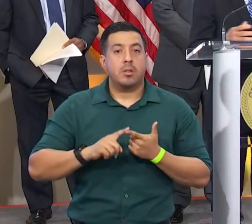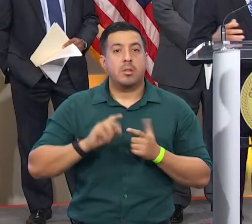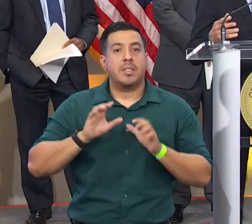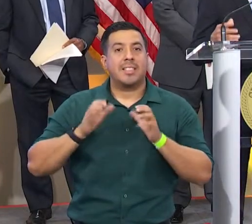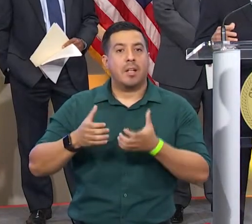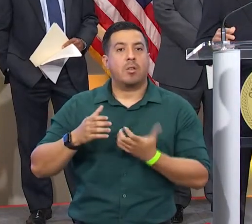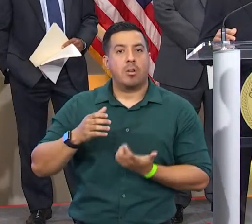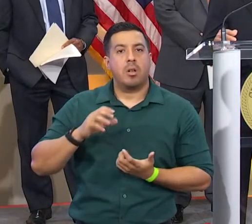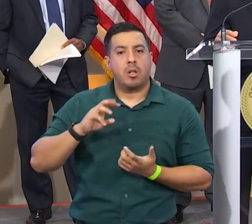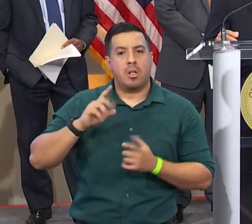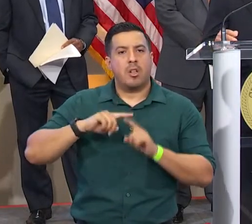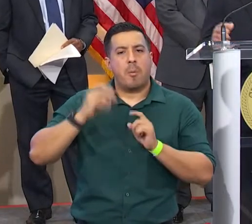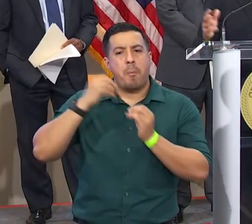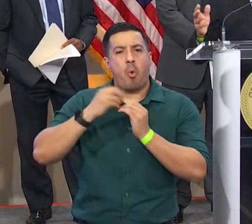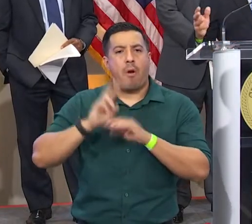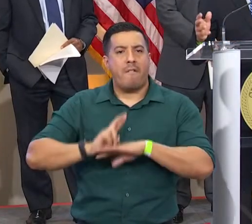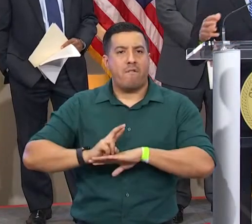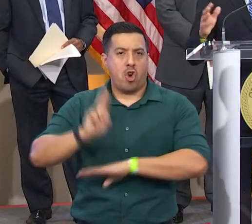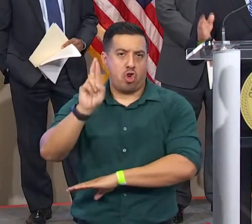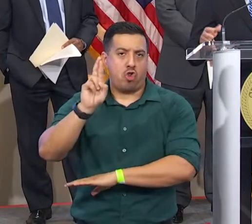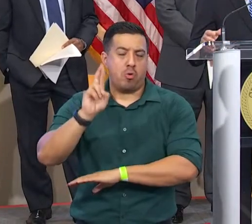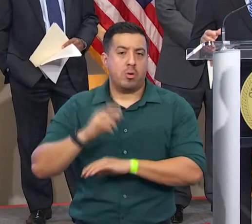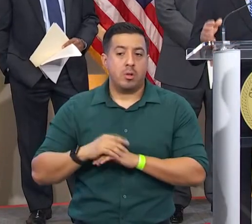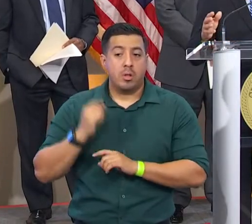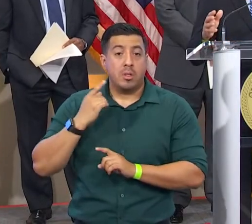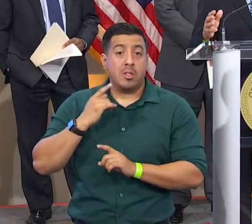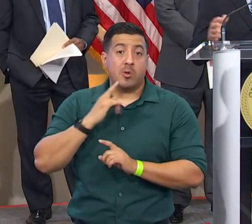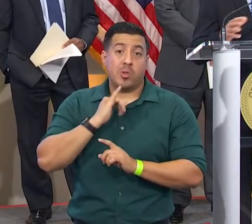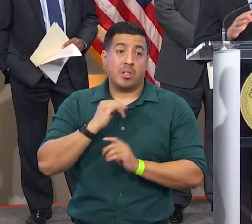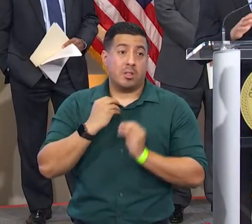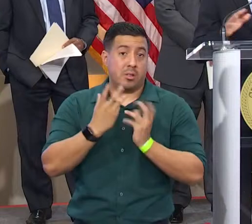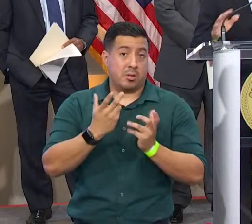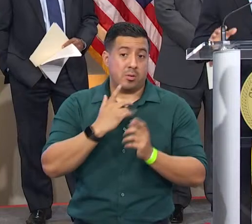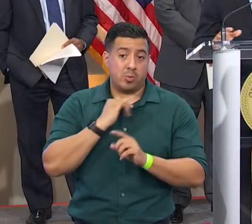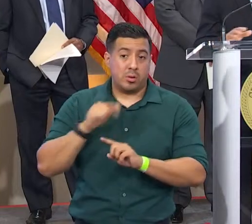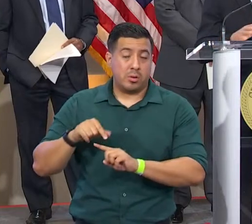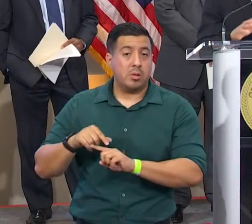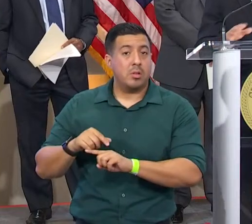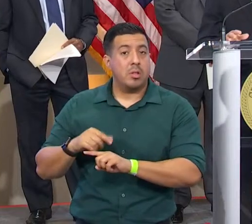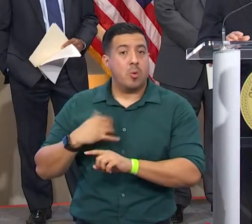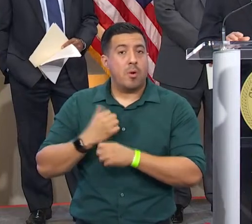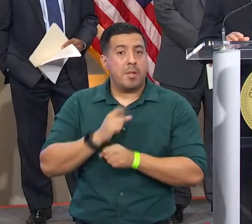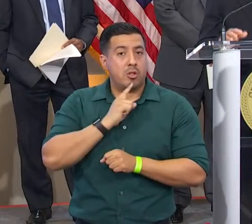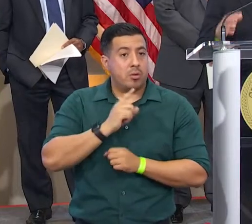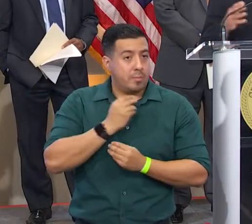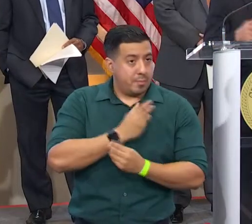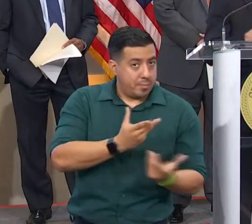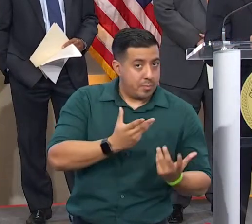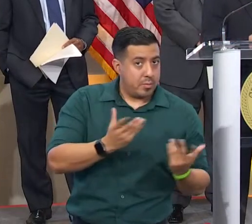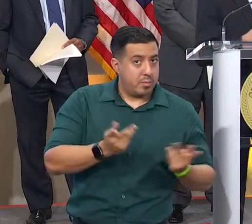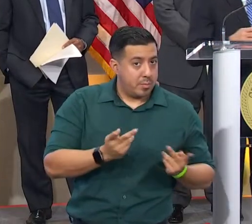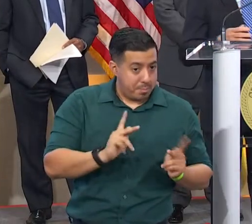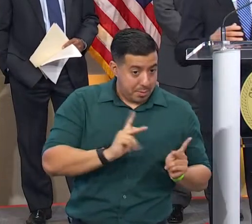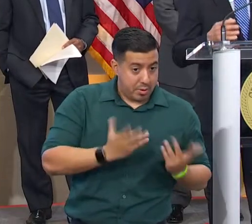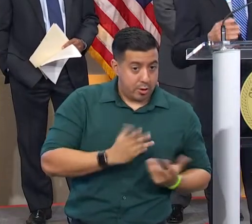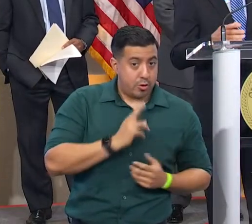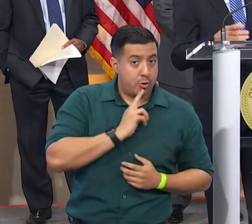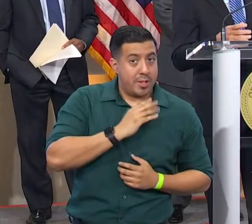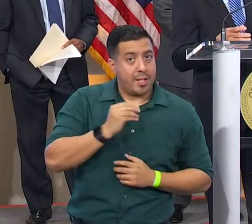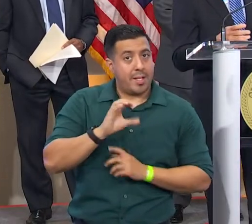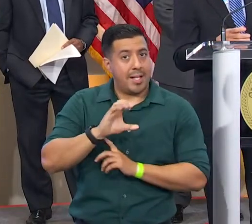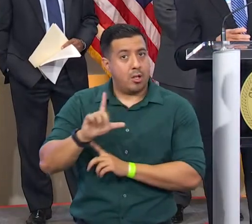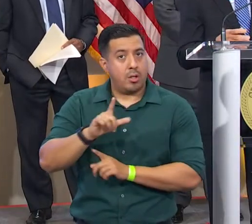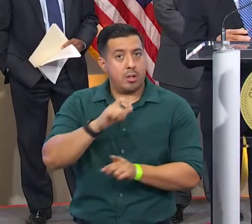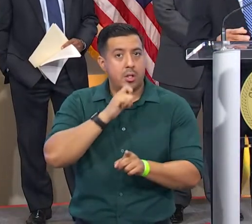Y, and these are the vertical launch. And all I can say is we want to assure the people of Houston, especially in Clear Lake, that you